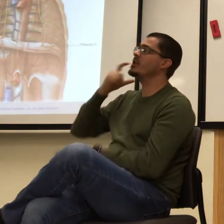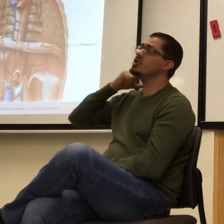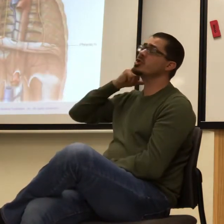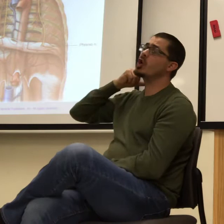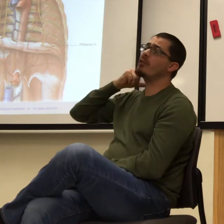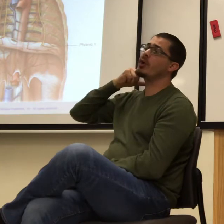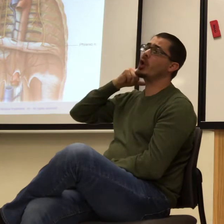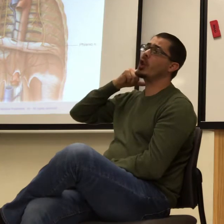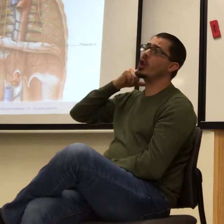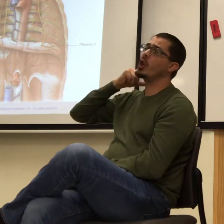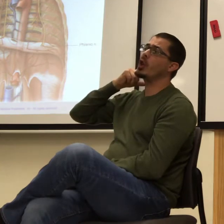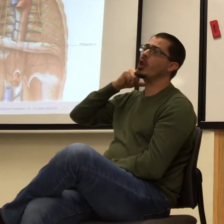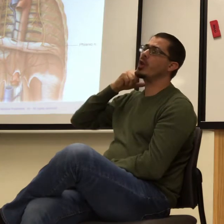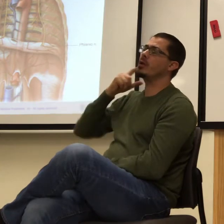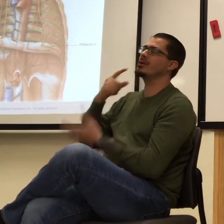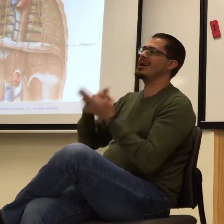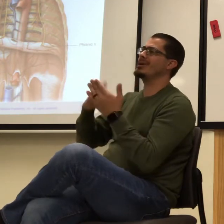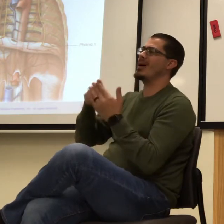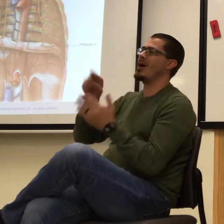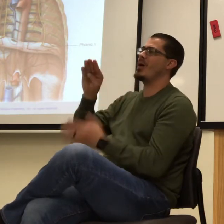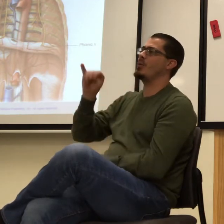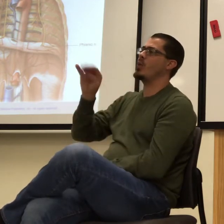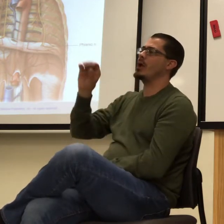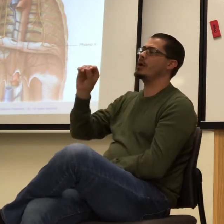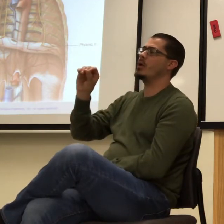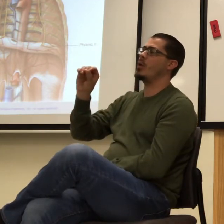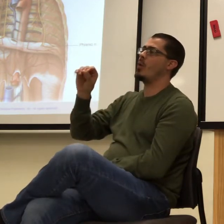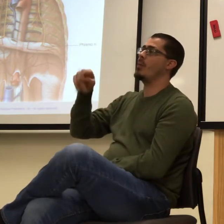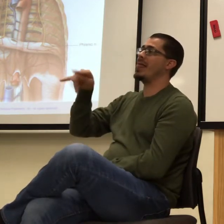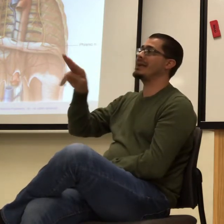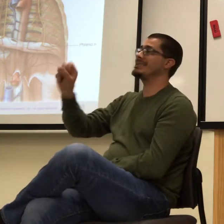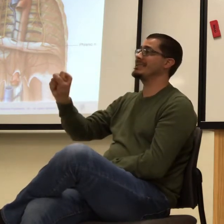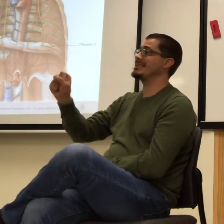that I talked about, the brachial plexus today,